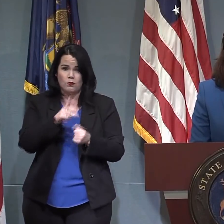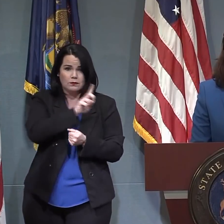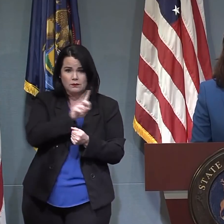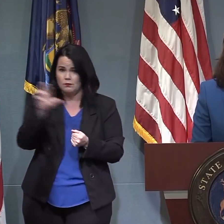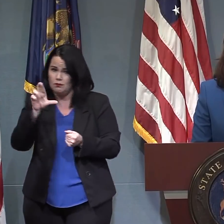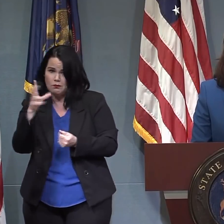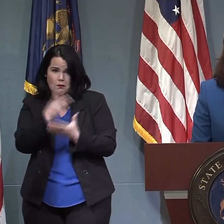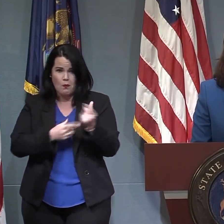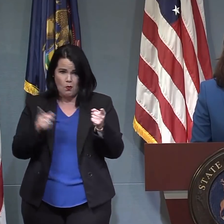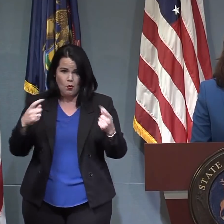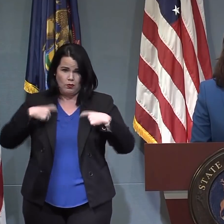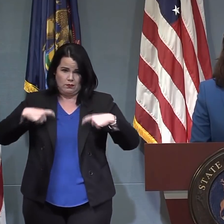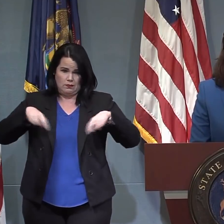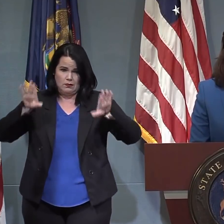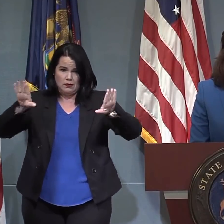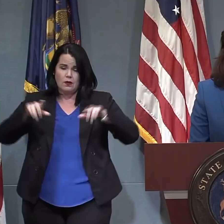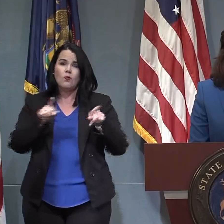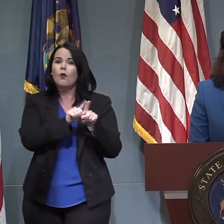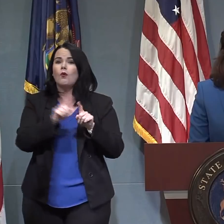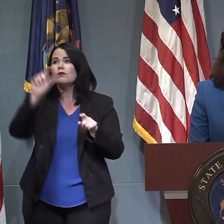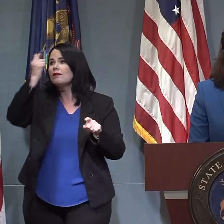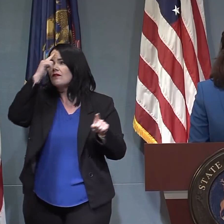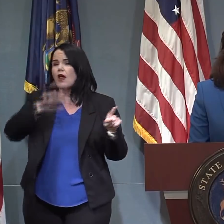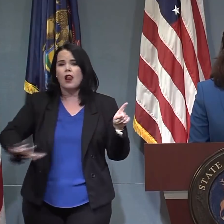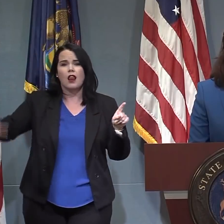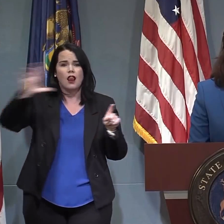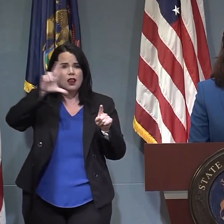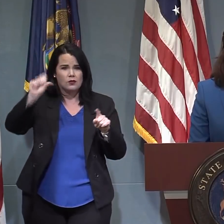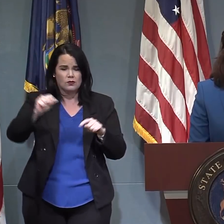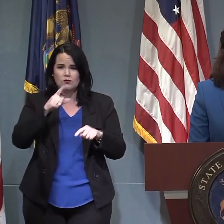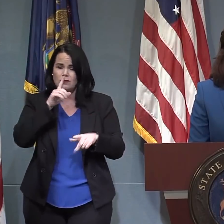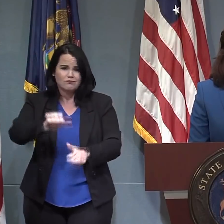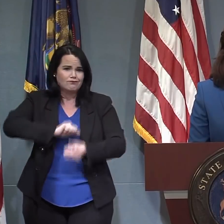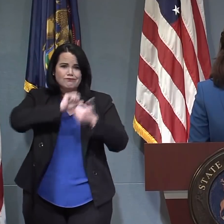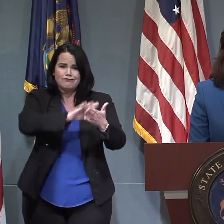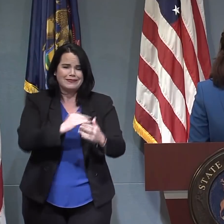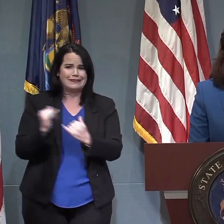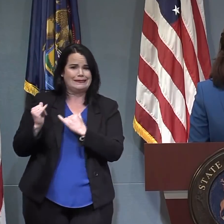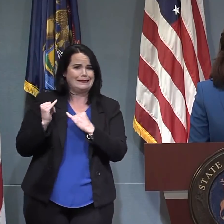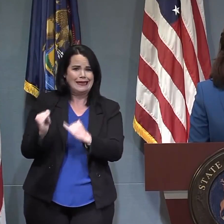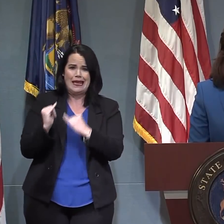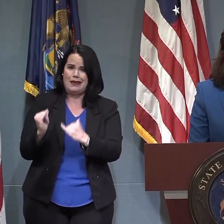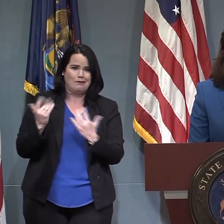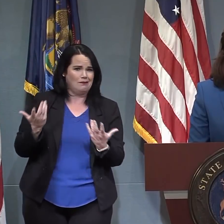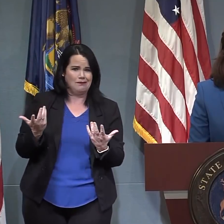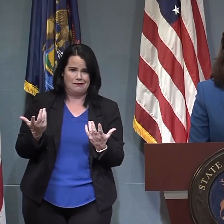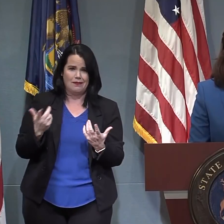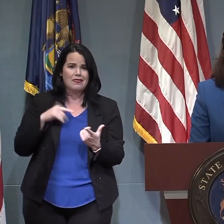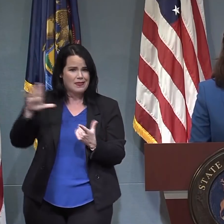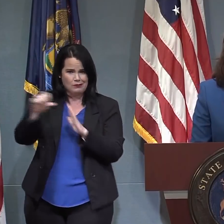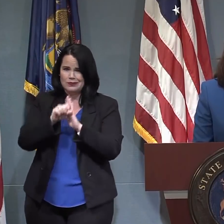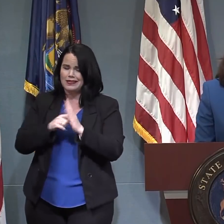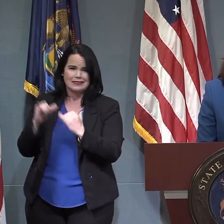as well as my fellow governors across the country who are confronting much the same situation in each of their states, too.